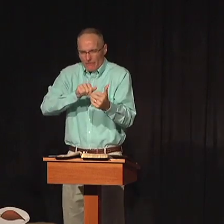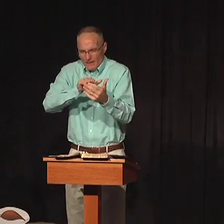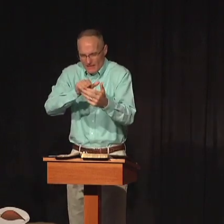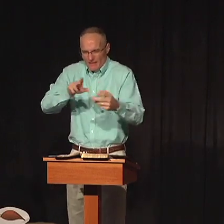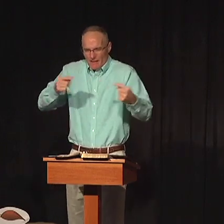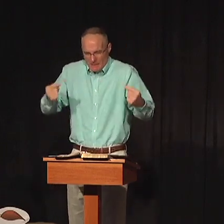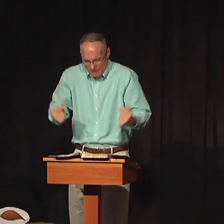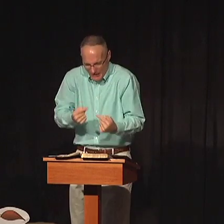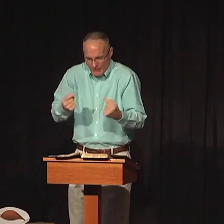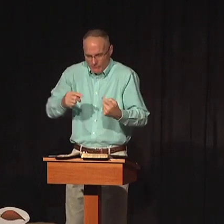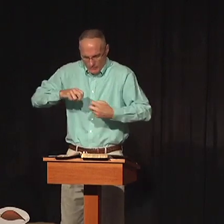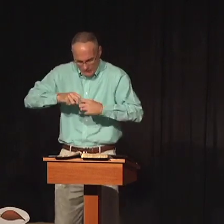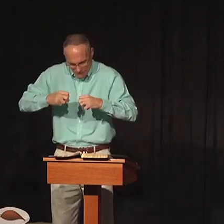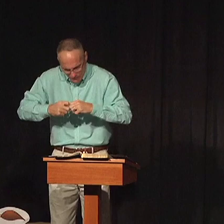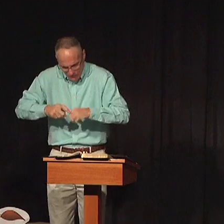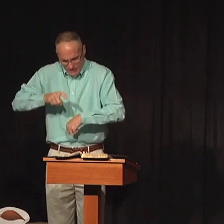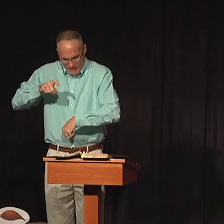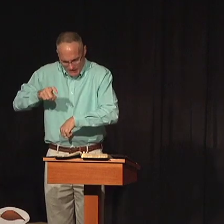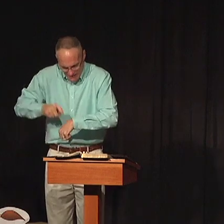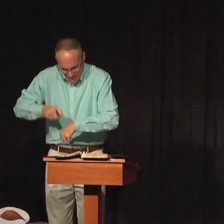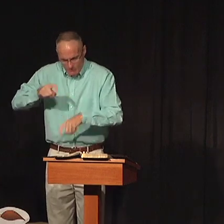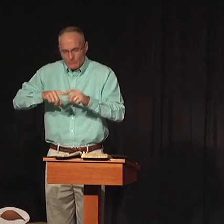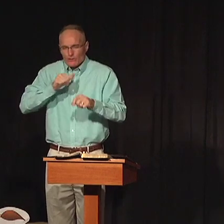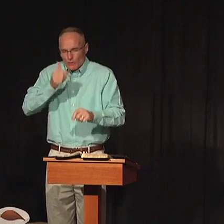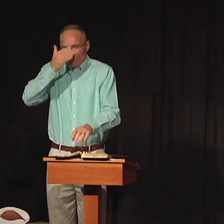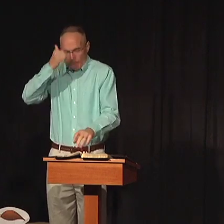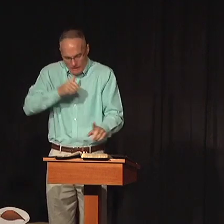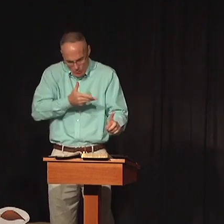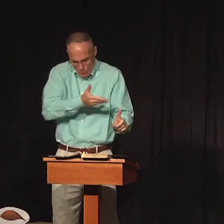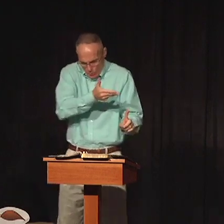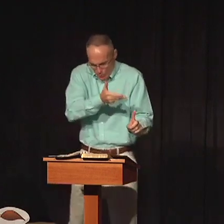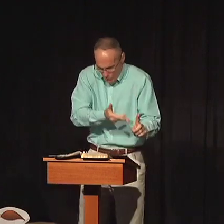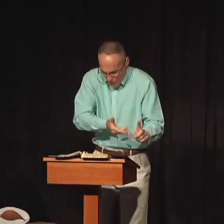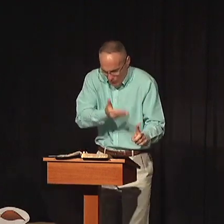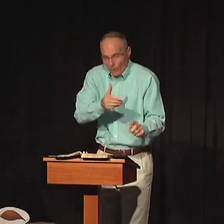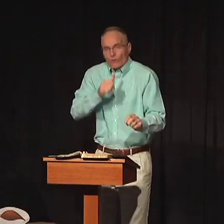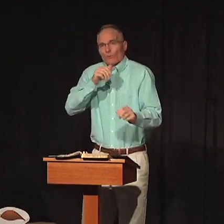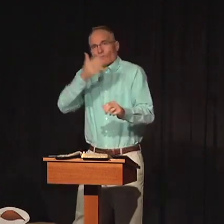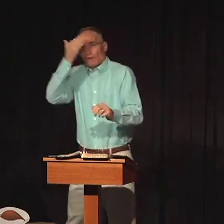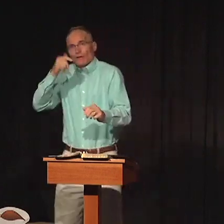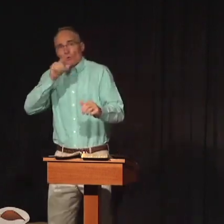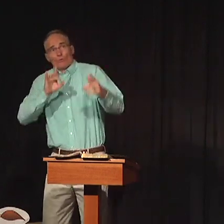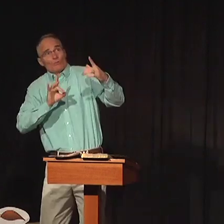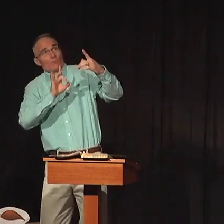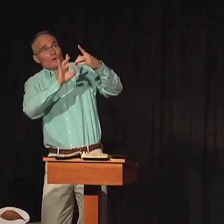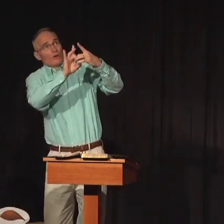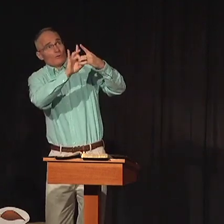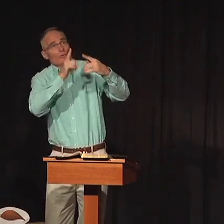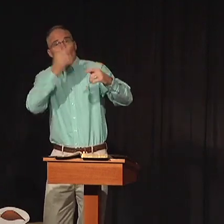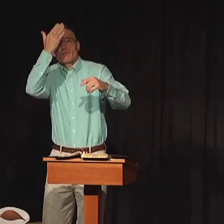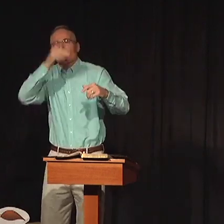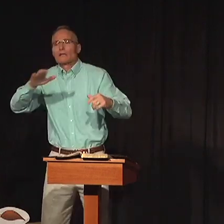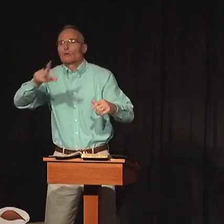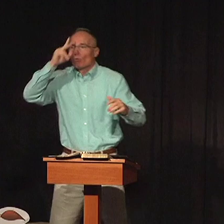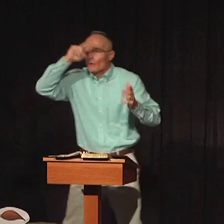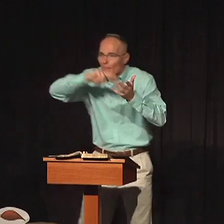Yes, you are facing pain. You're facing difficult times. But don't forget who you are. Don't forget who you belong